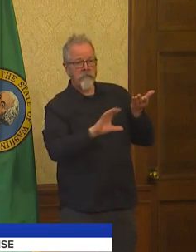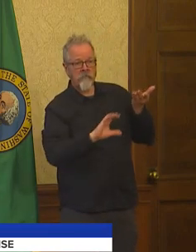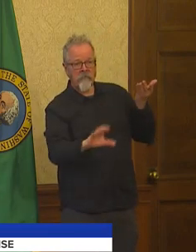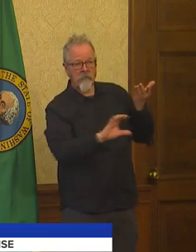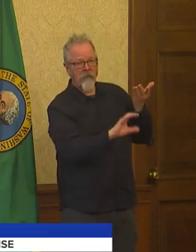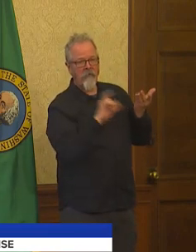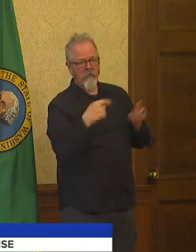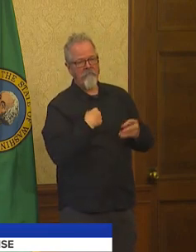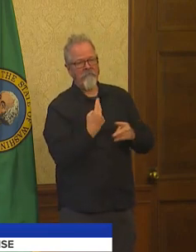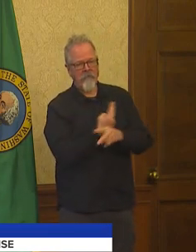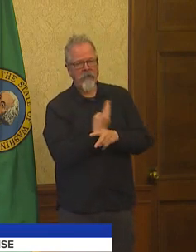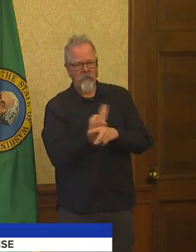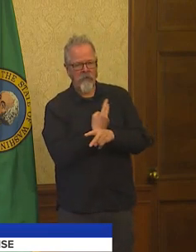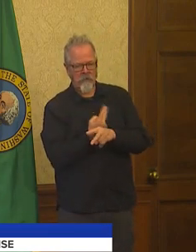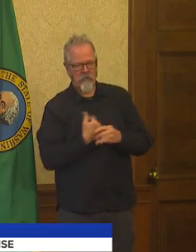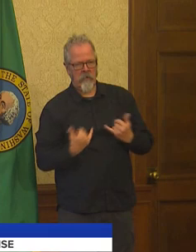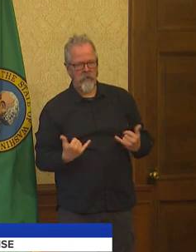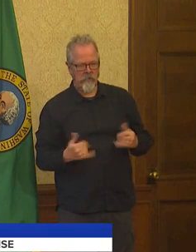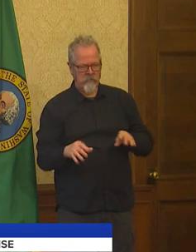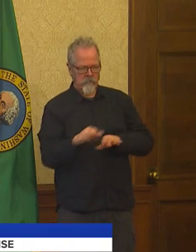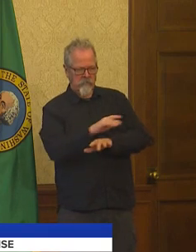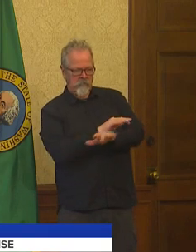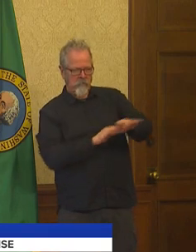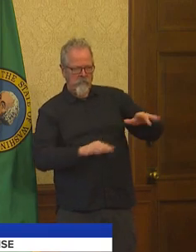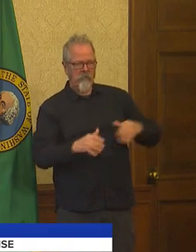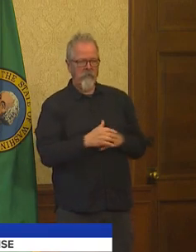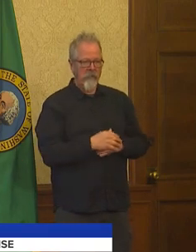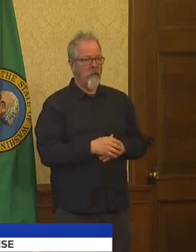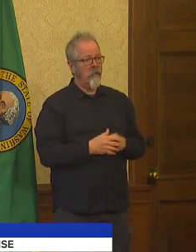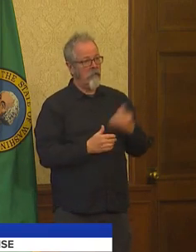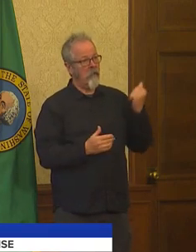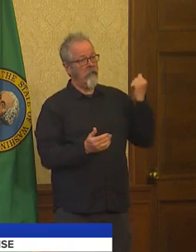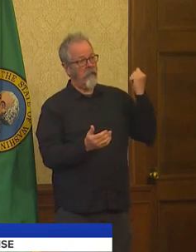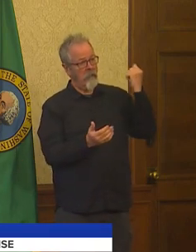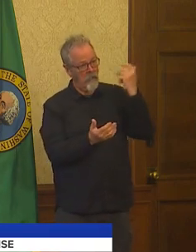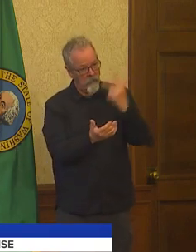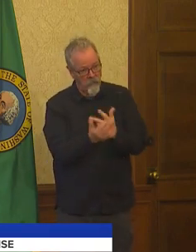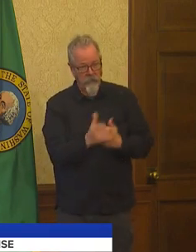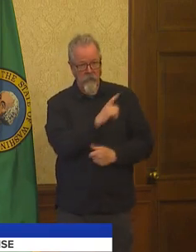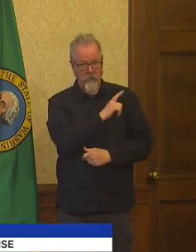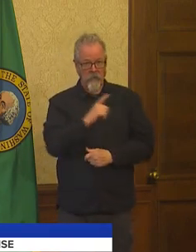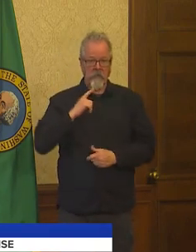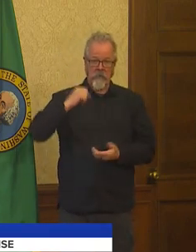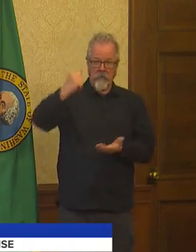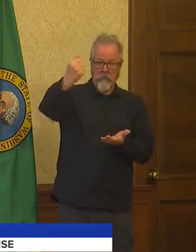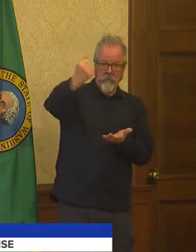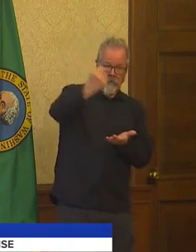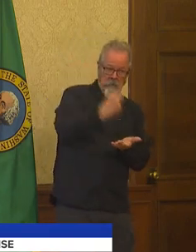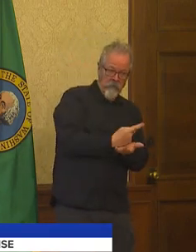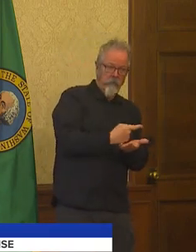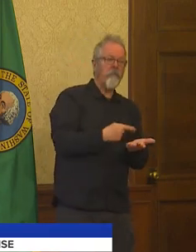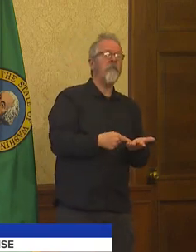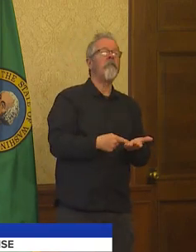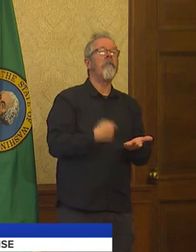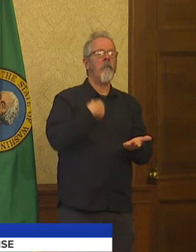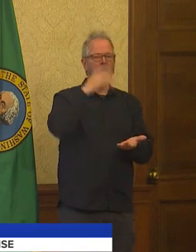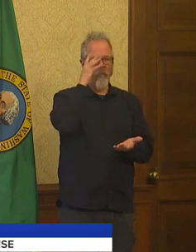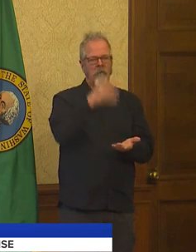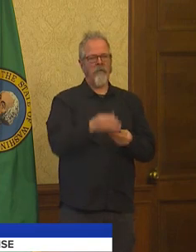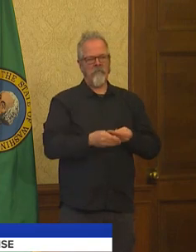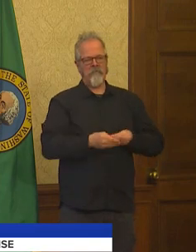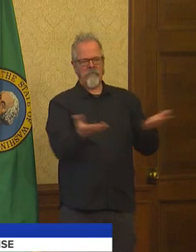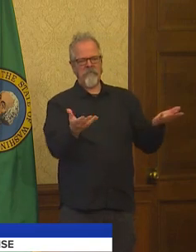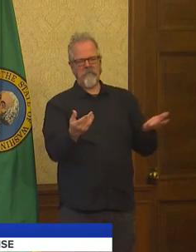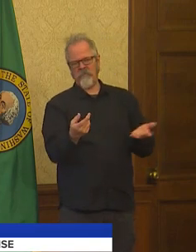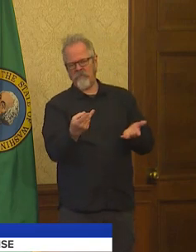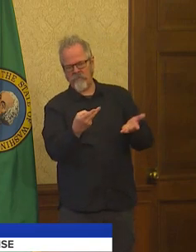leadership. This is a good start, but we have to realize that the needs of these communities are much greater than will